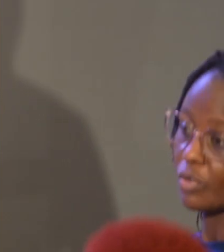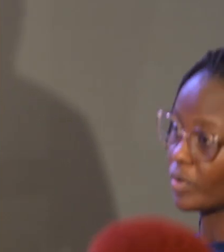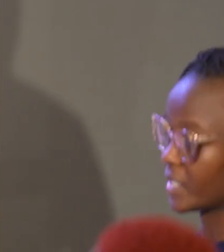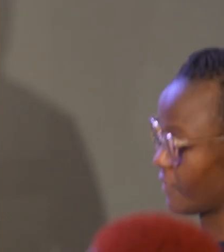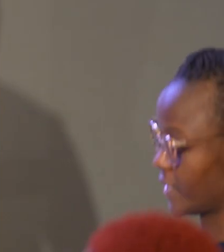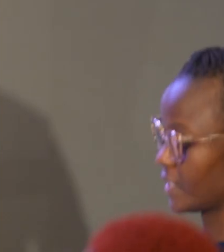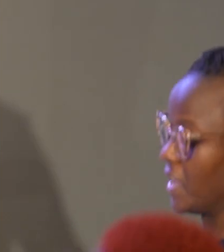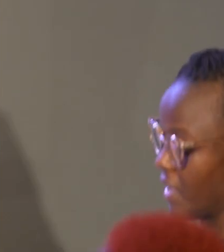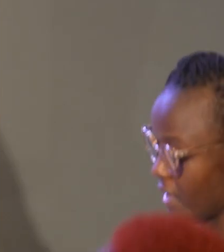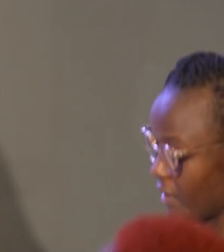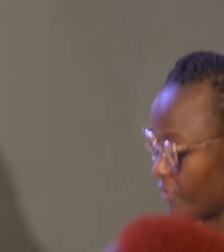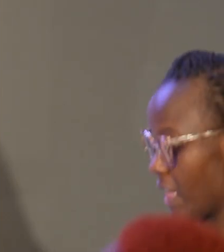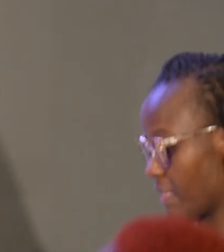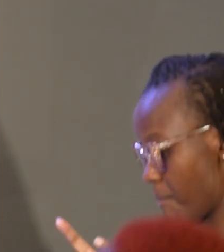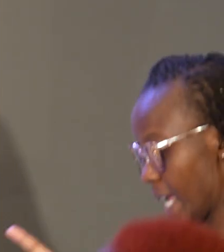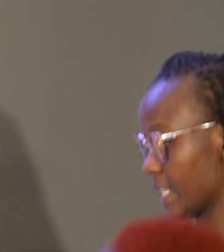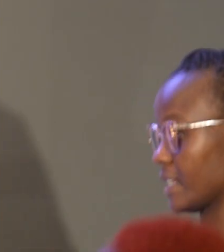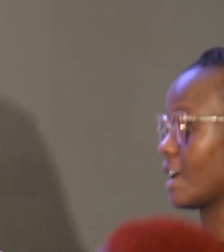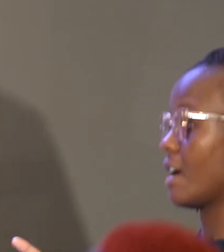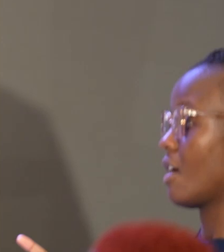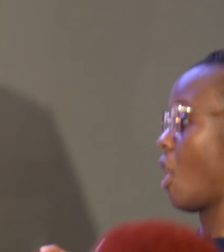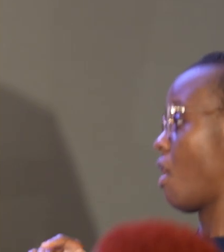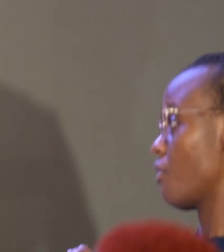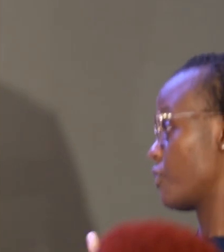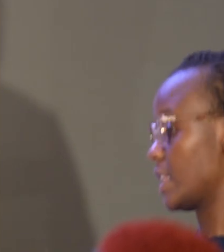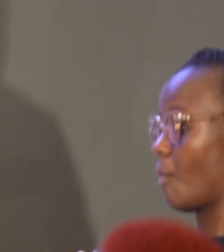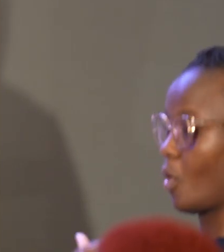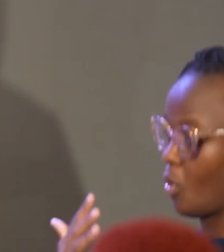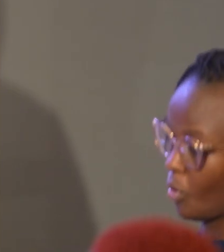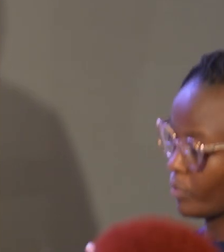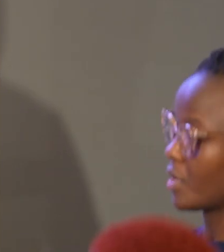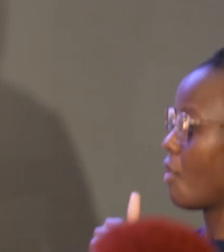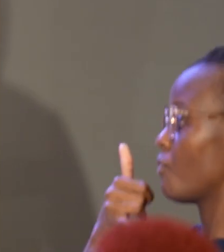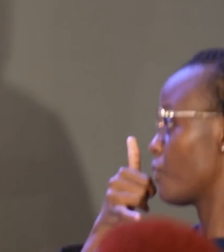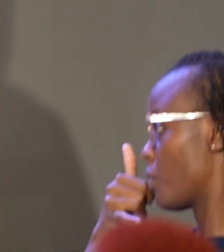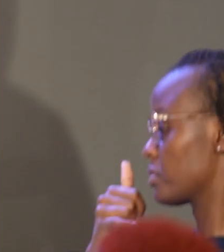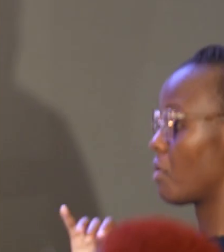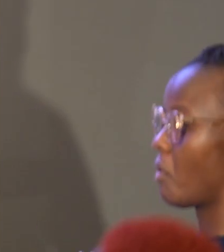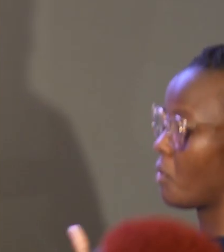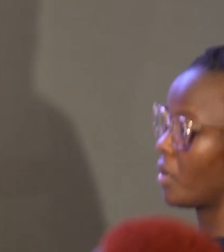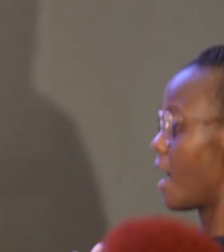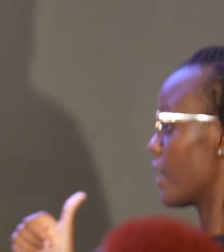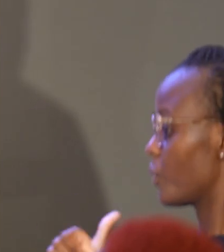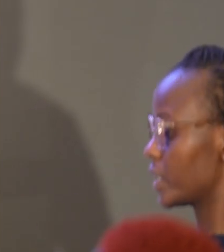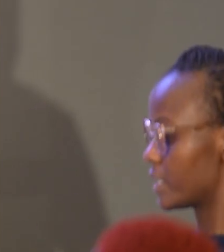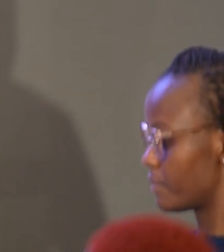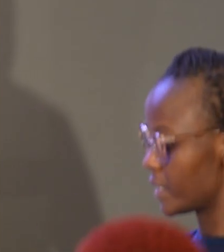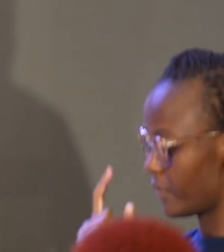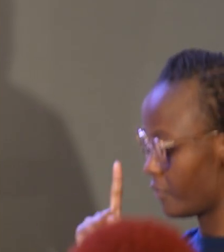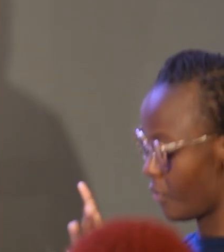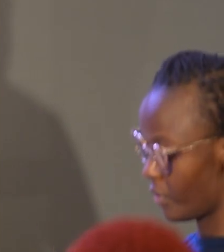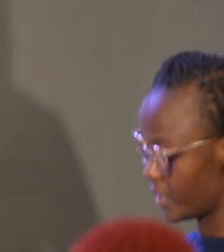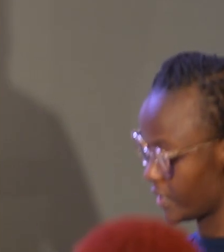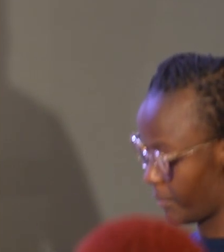whether they are the mainstream ones, your computers, your phones, or those which are specific to